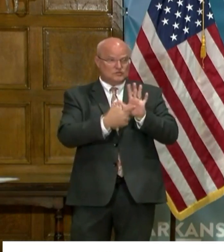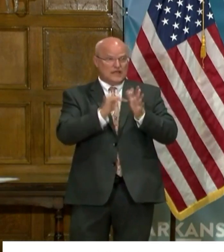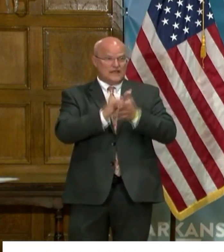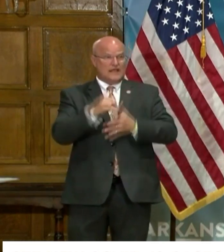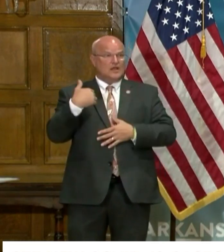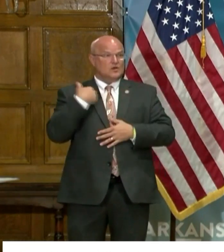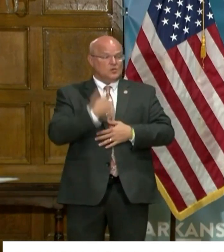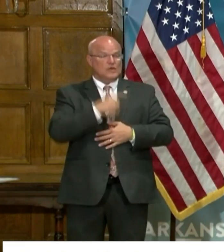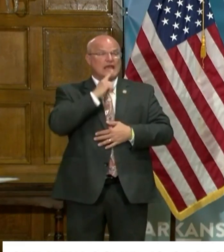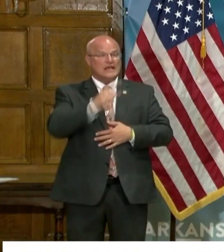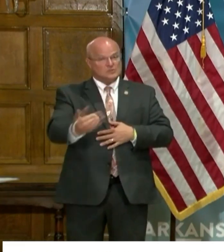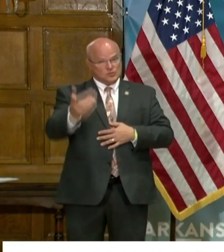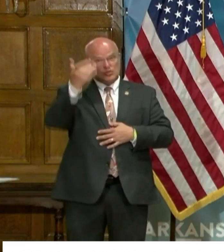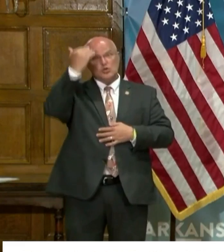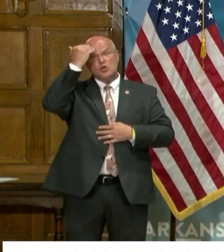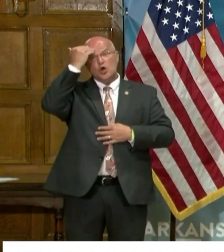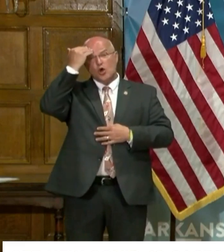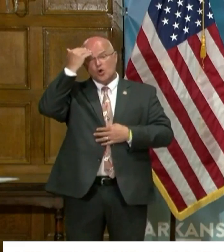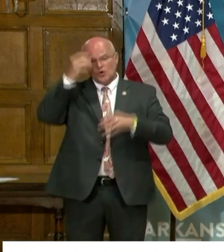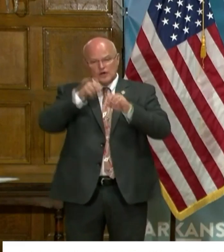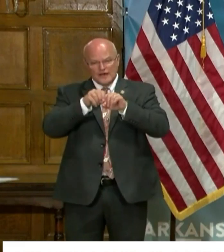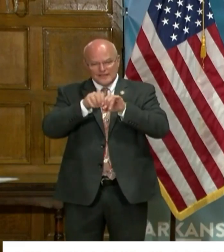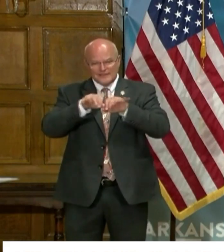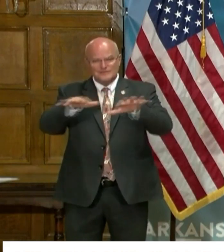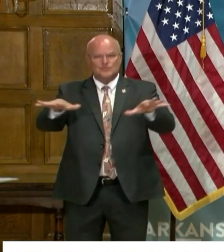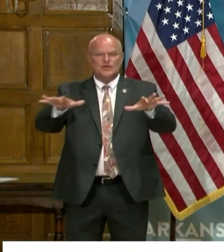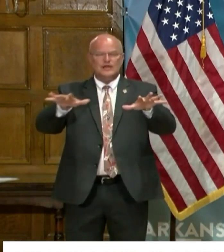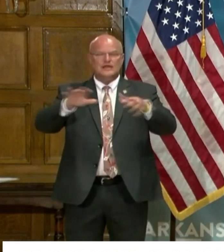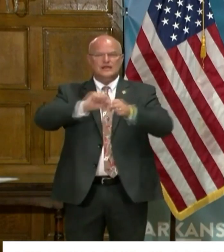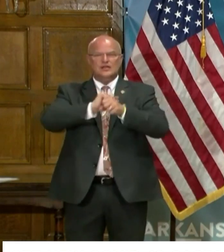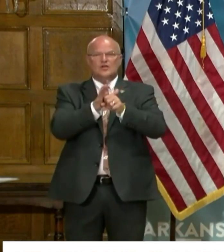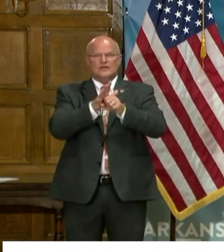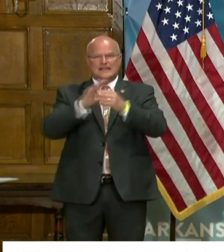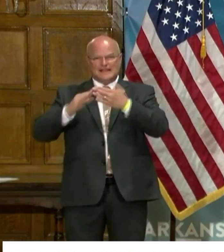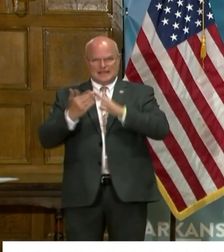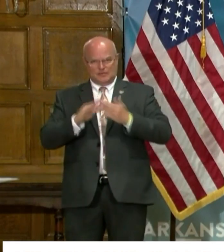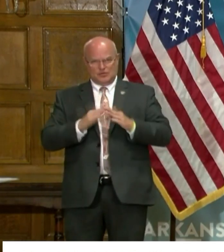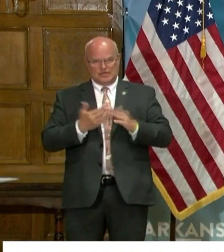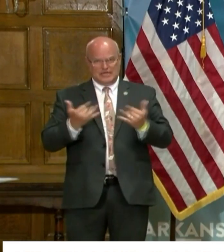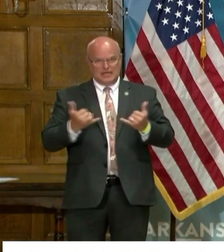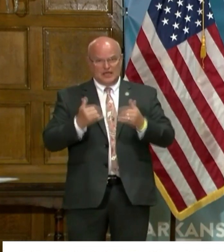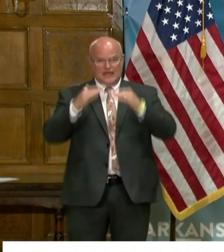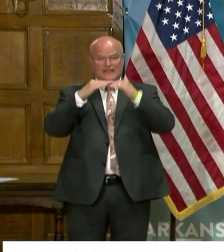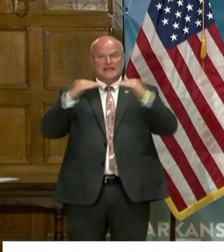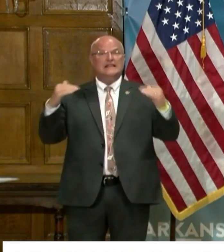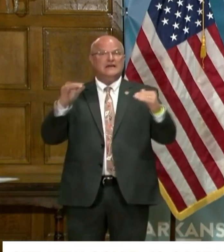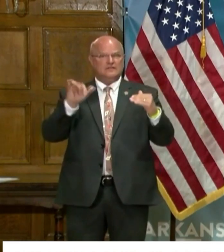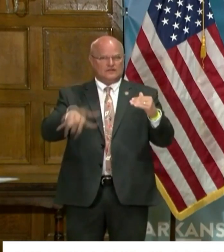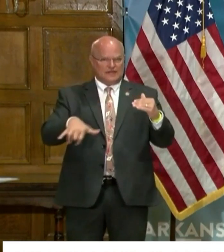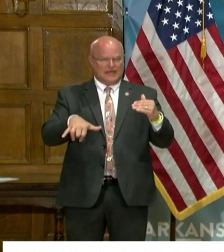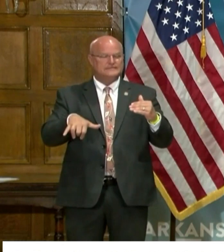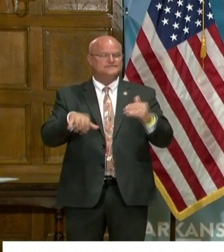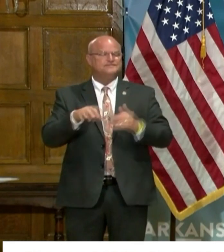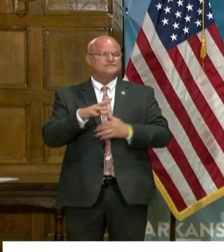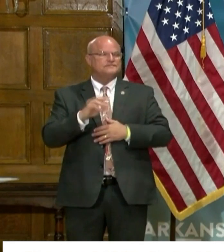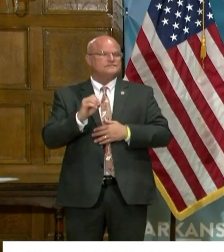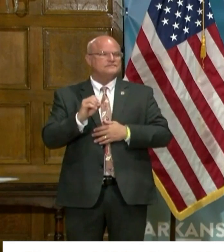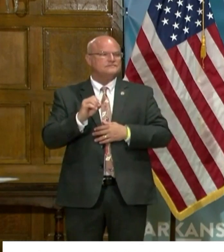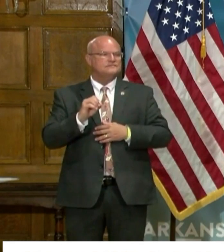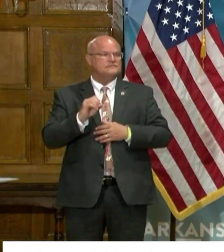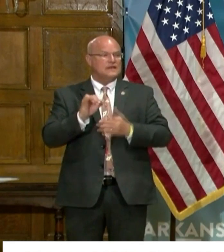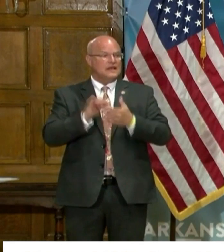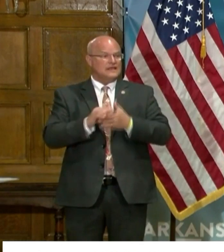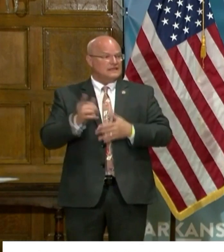that we actually know the spread of COVID-19 in the community and the level of it.